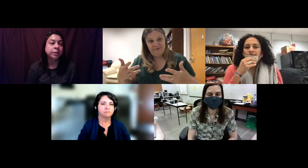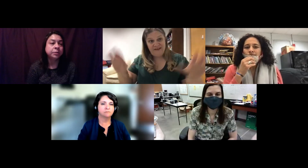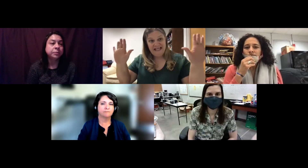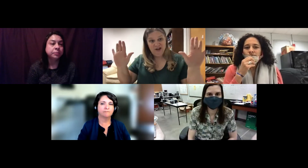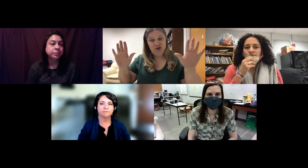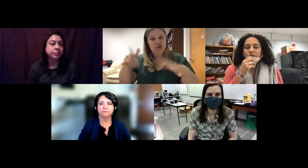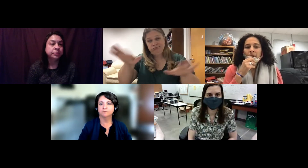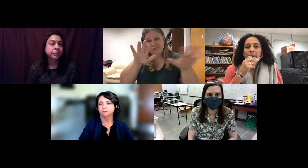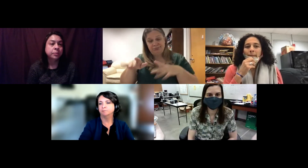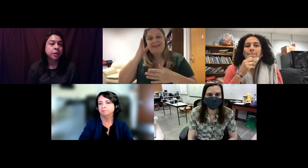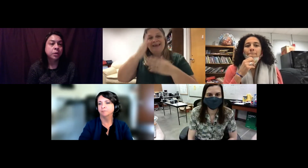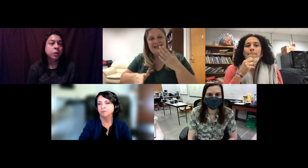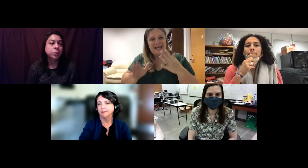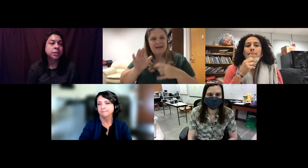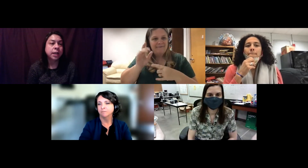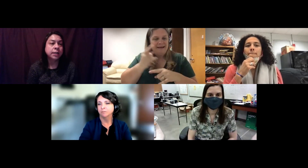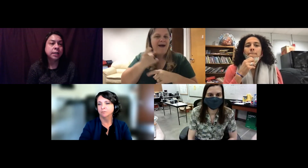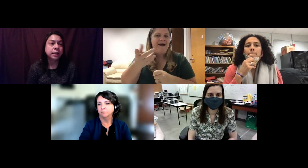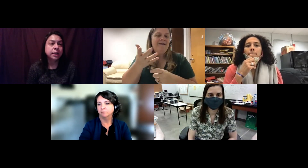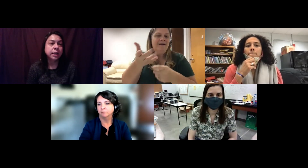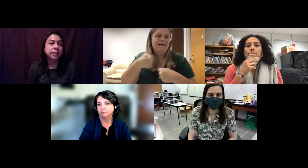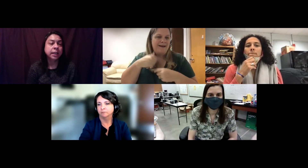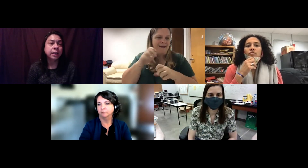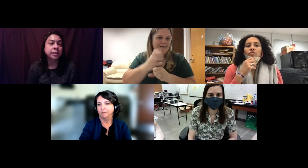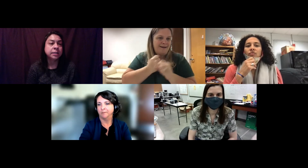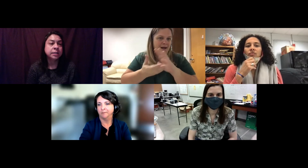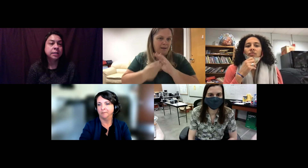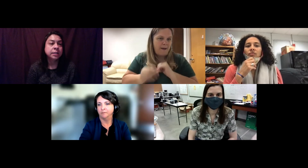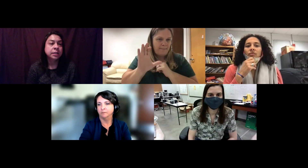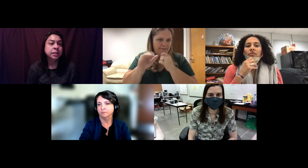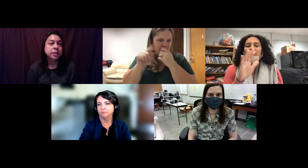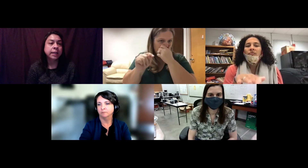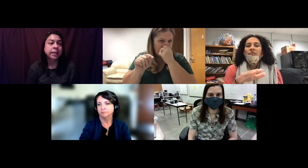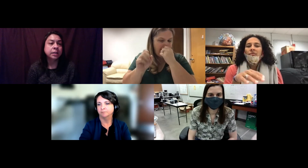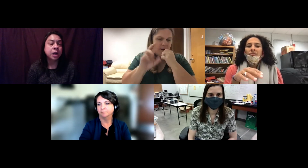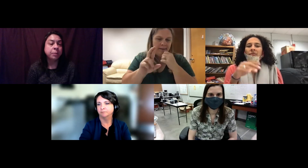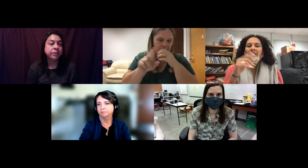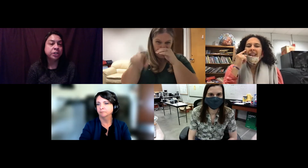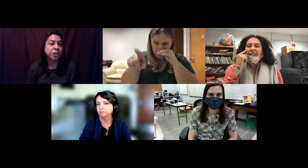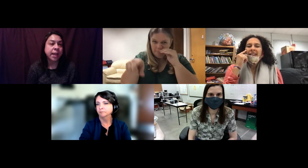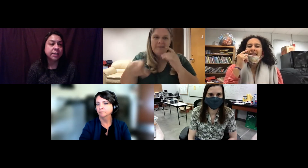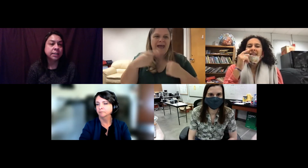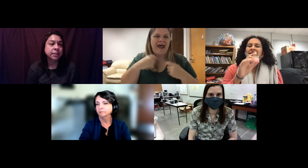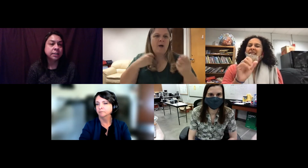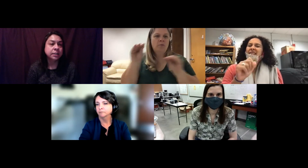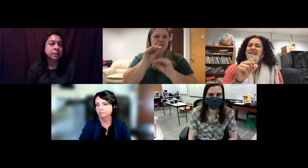And then when we're done at the end, I can get a copy of the